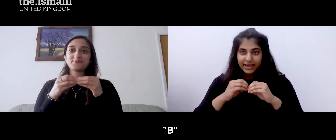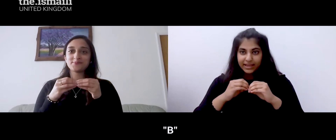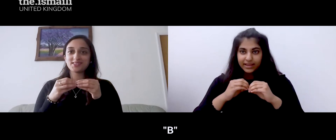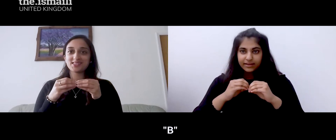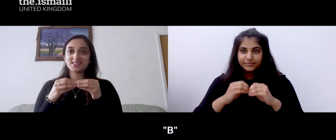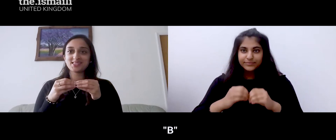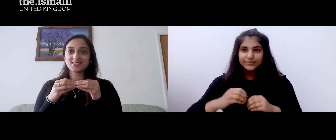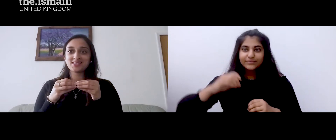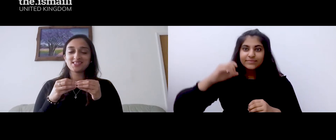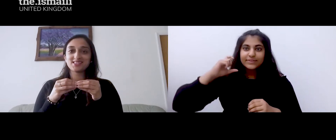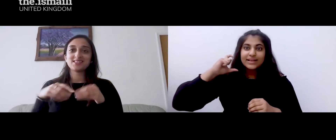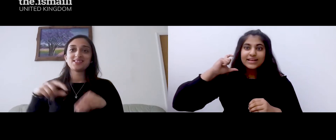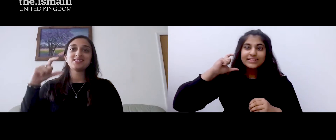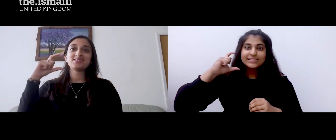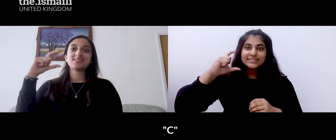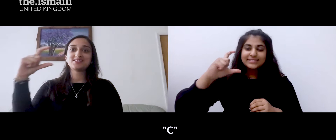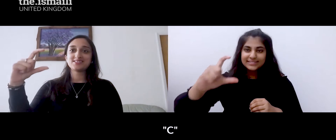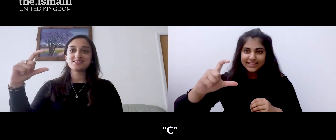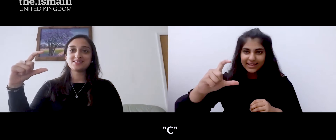B,